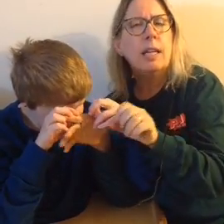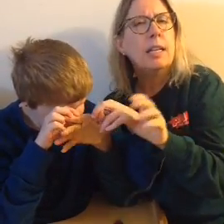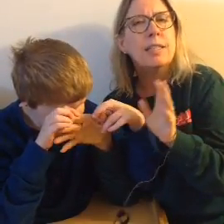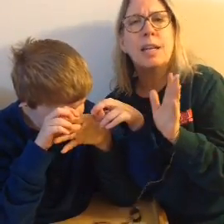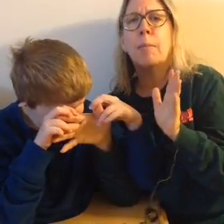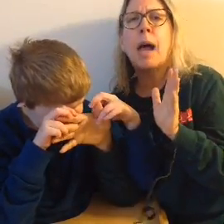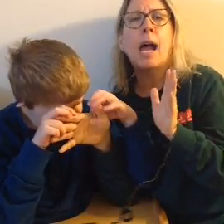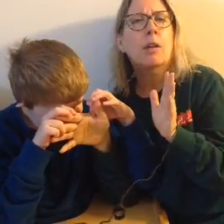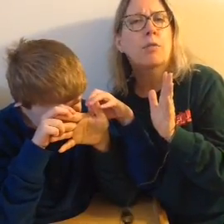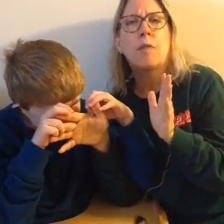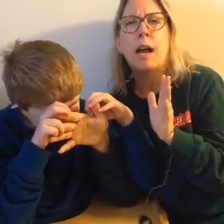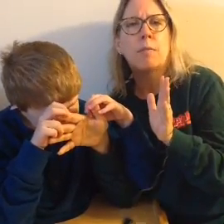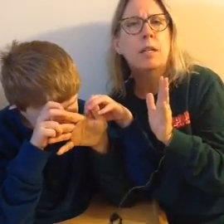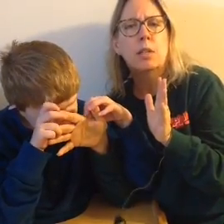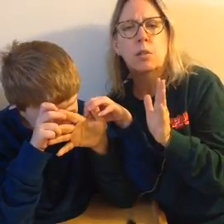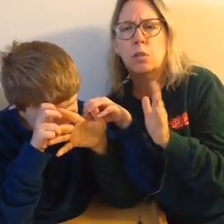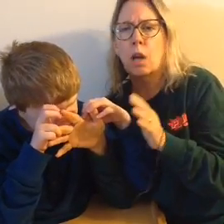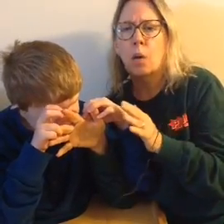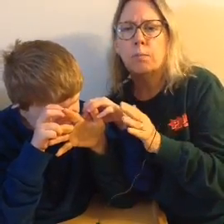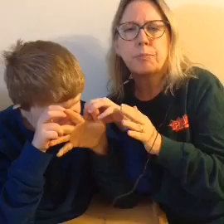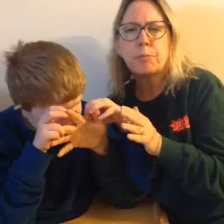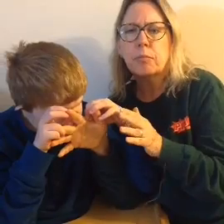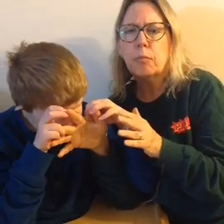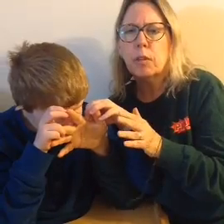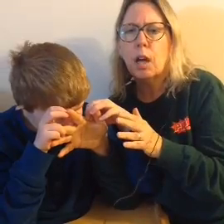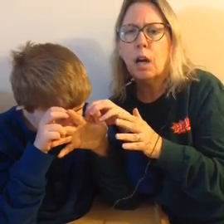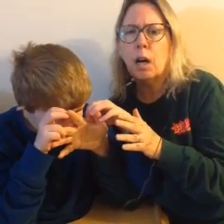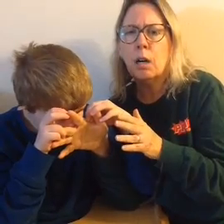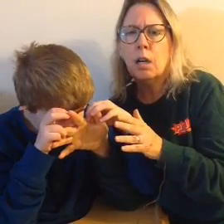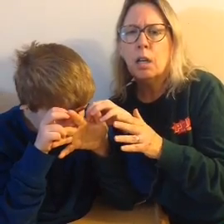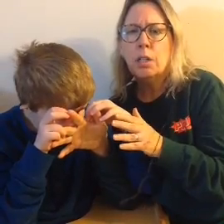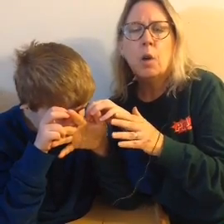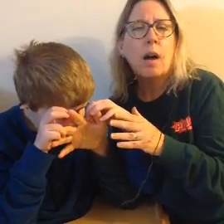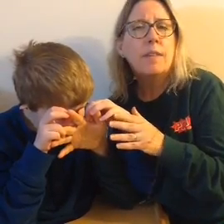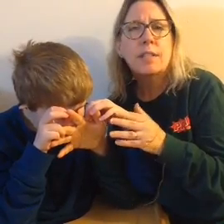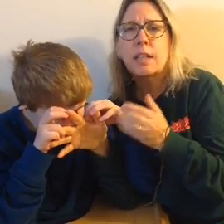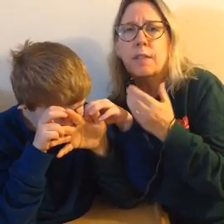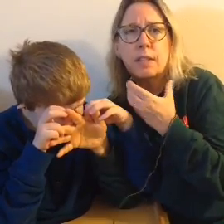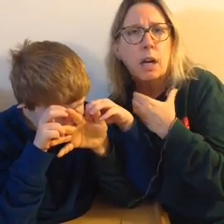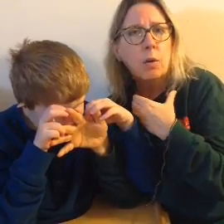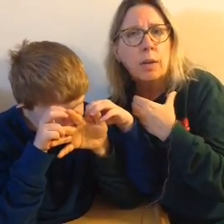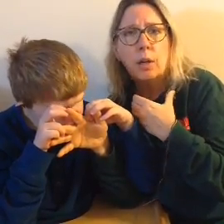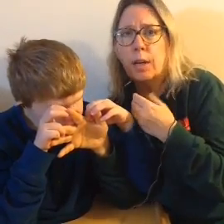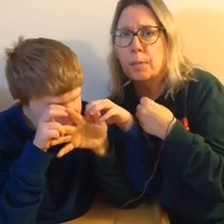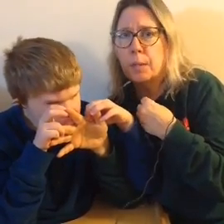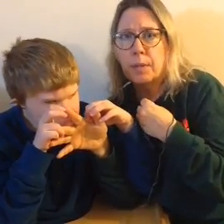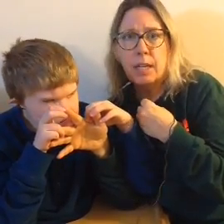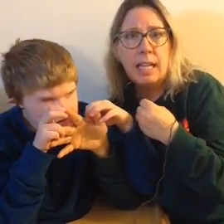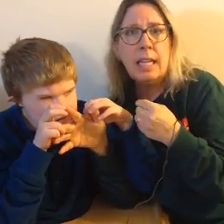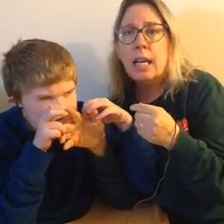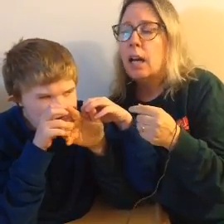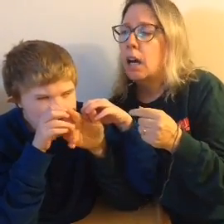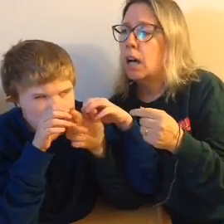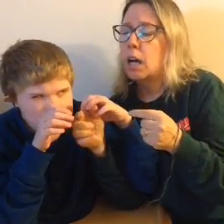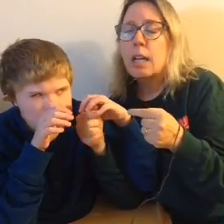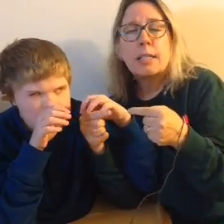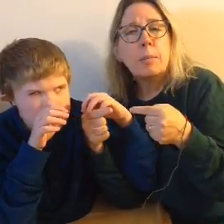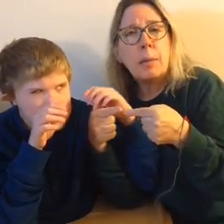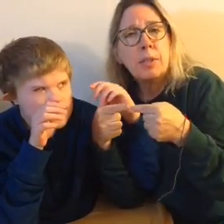and step back for 5 minutes or so. You know, obviously, if he's hungry, go get him something to eat. Sometimes he'll